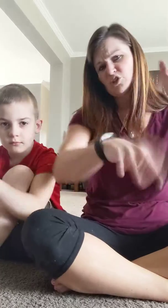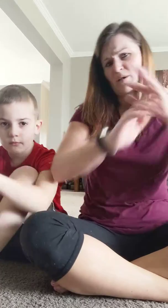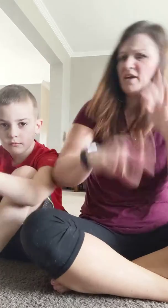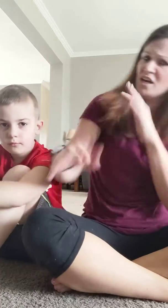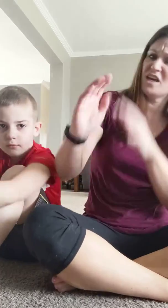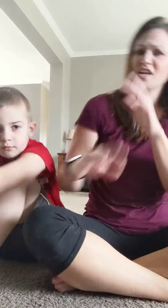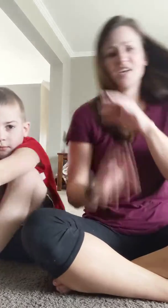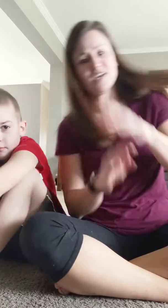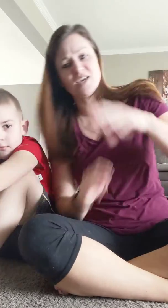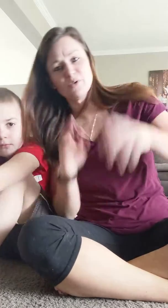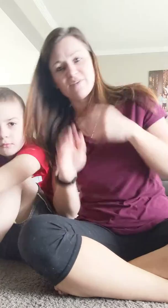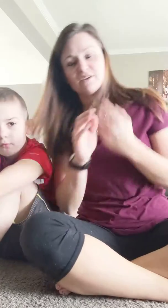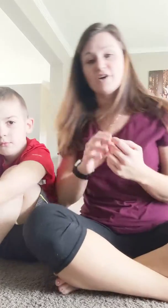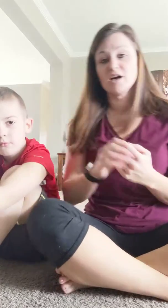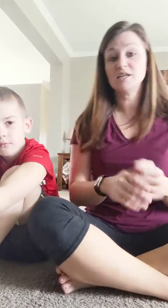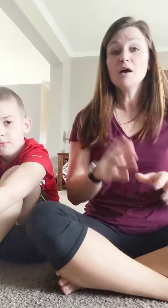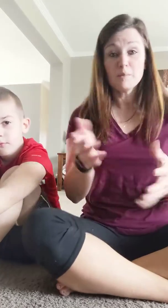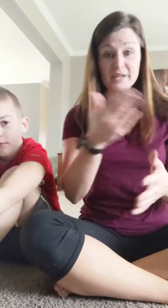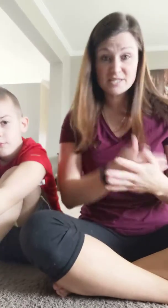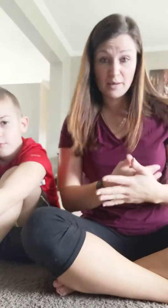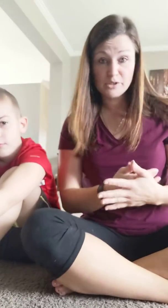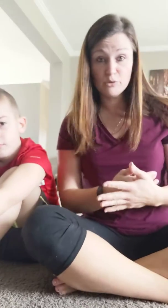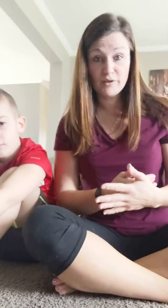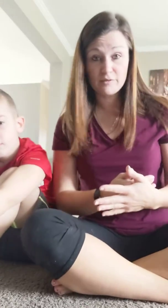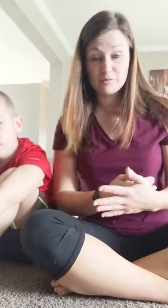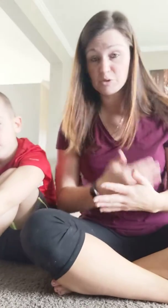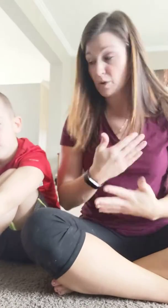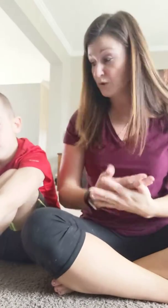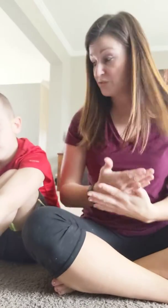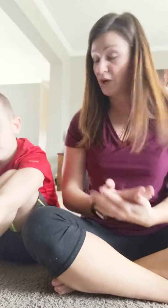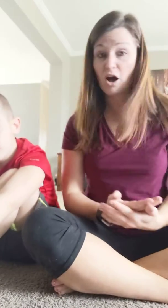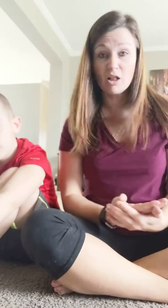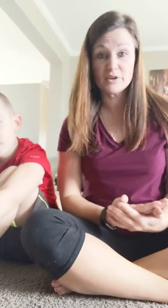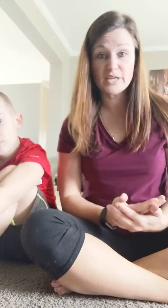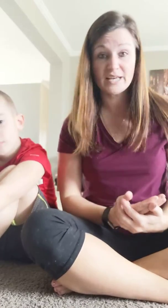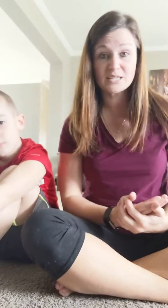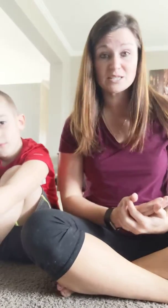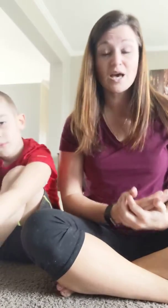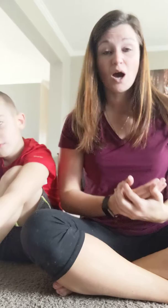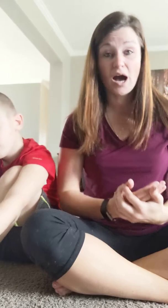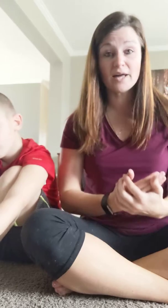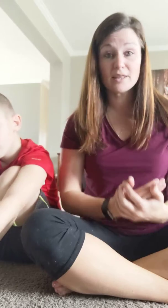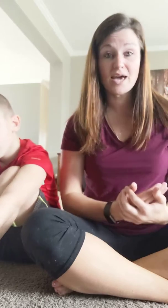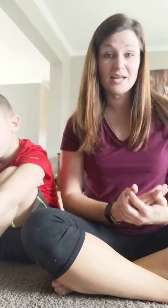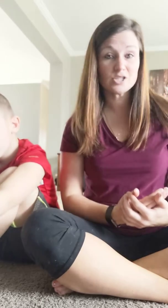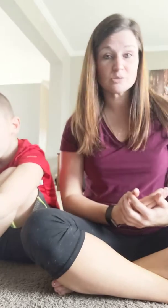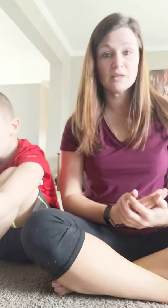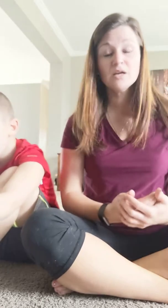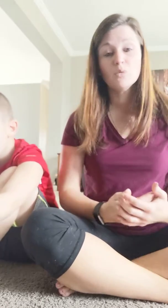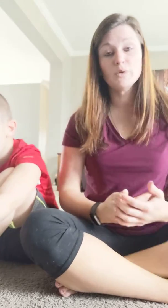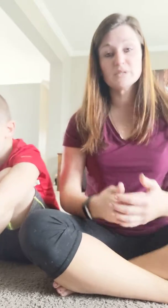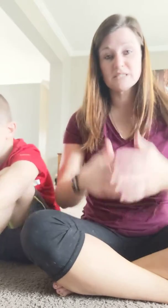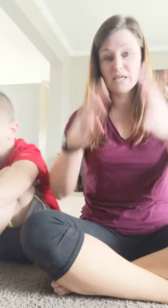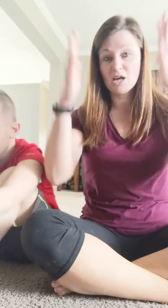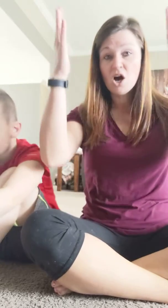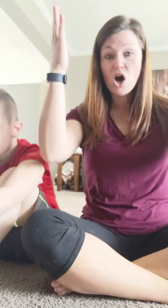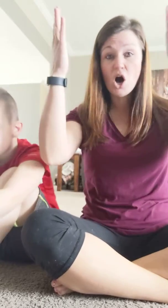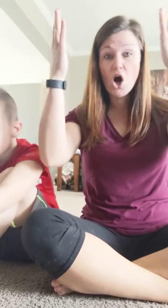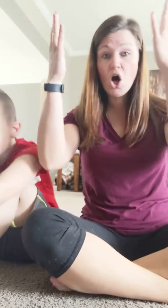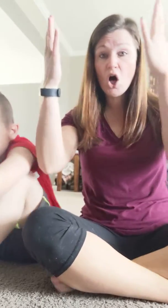we're drumming and we're having fun, but it's time to move on from the drum, we've done all of our tasks on that instrument, we will sing,